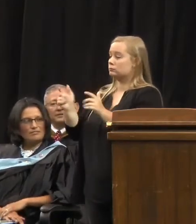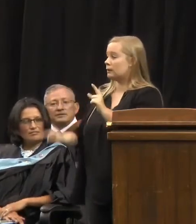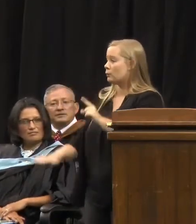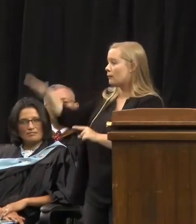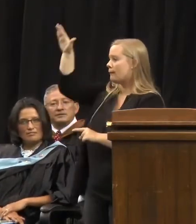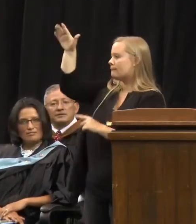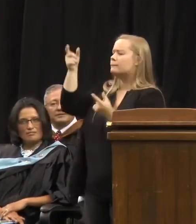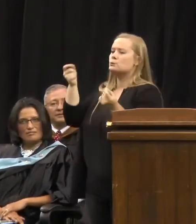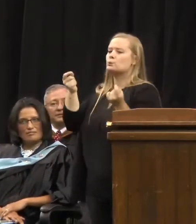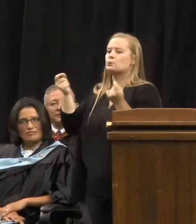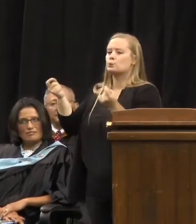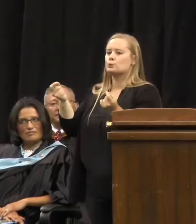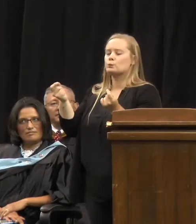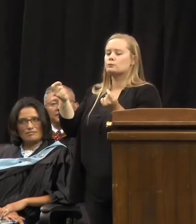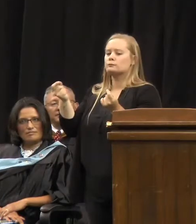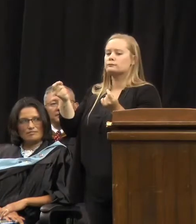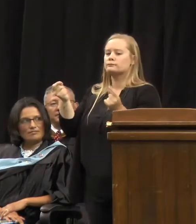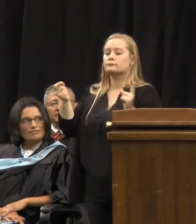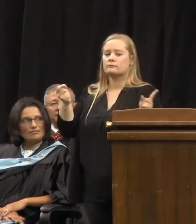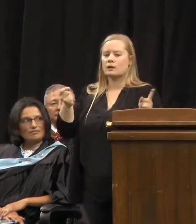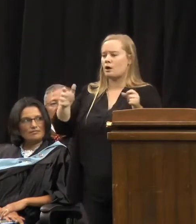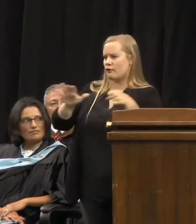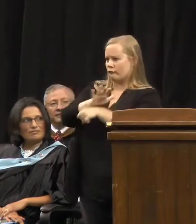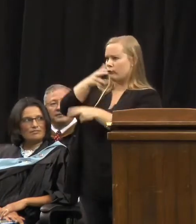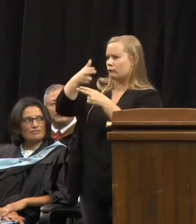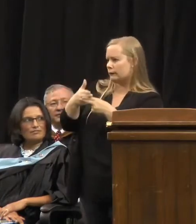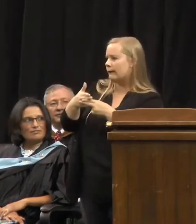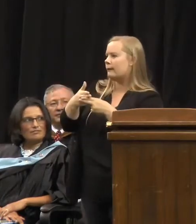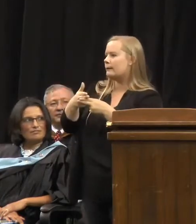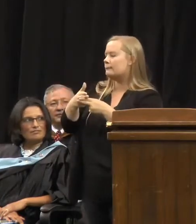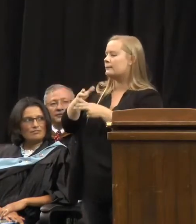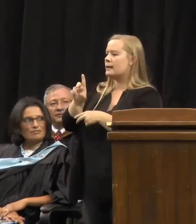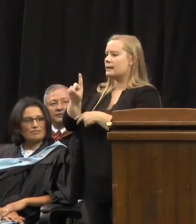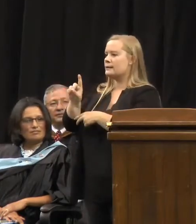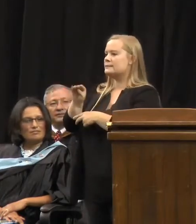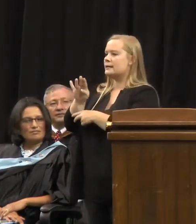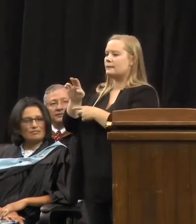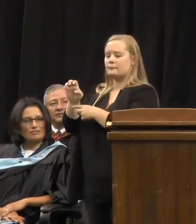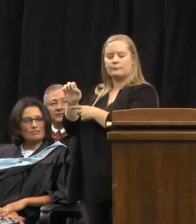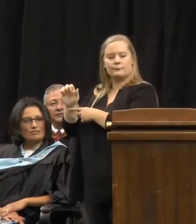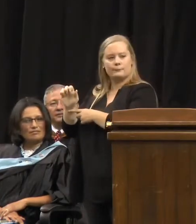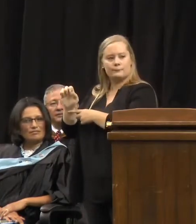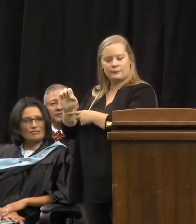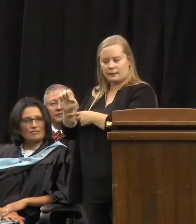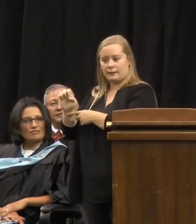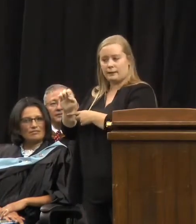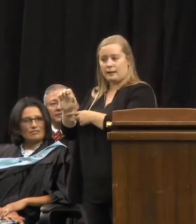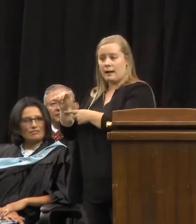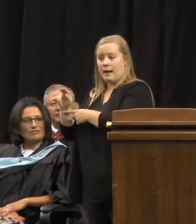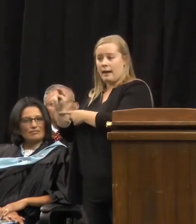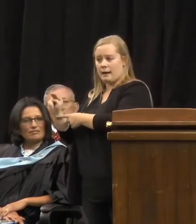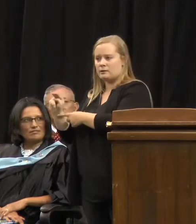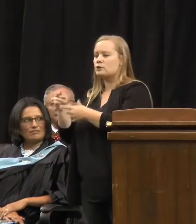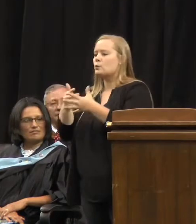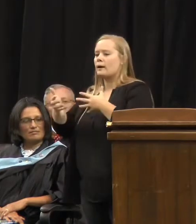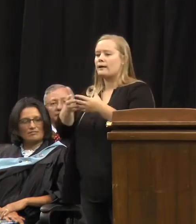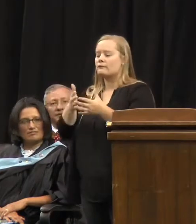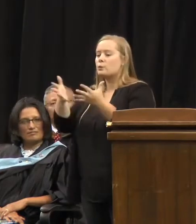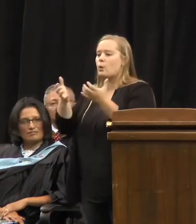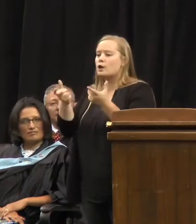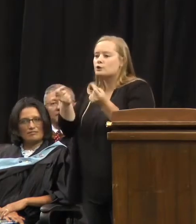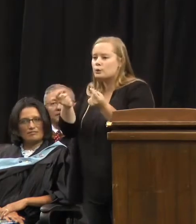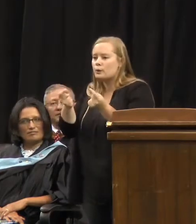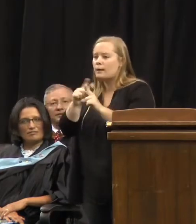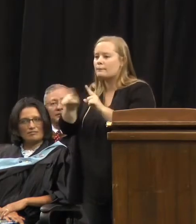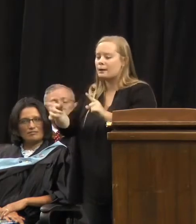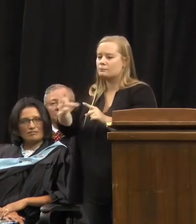up. My father always said, my full name, Deborah Lou Ann, you can be anything you want to be, but always do it